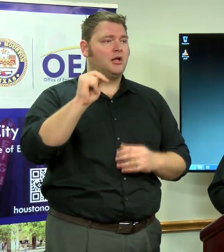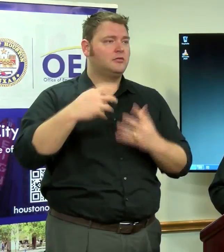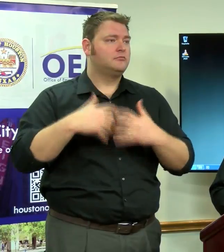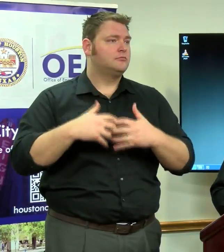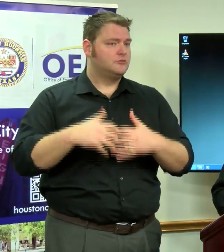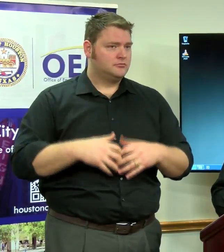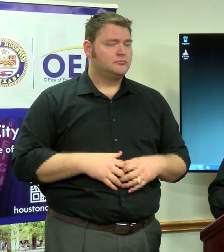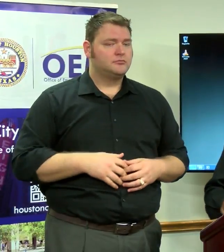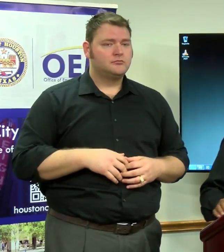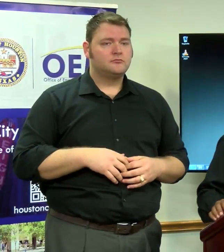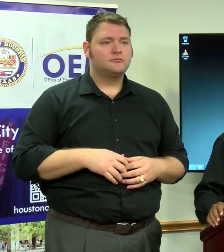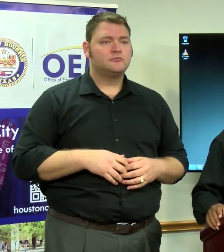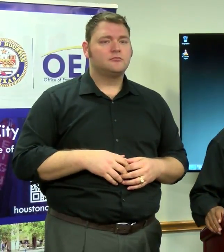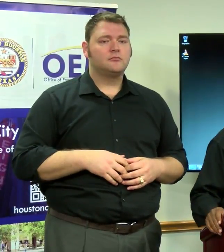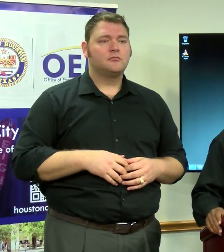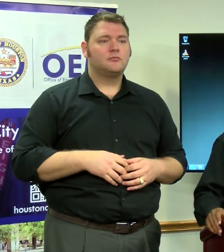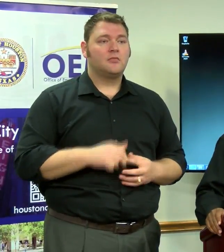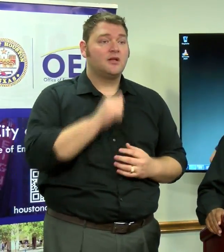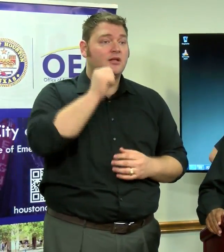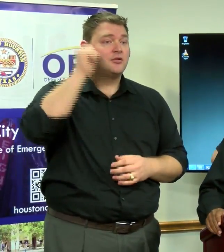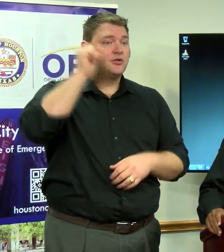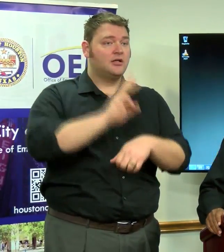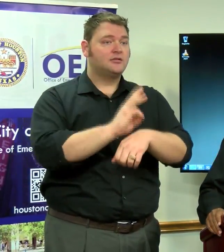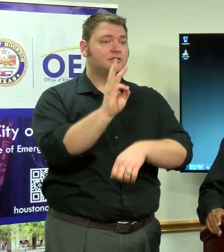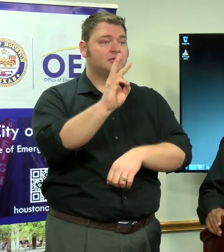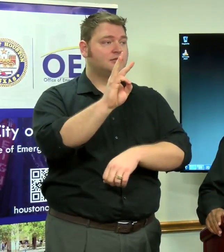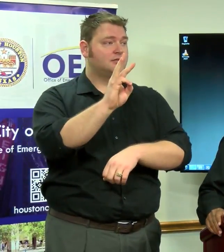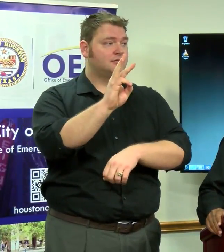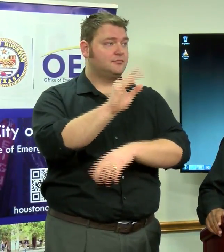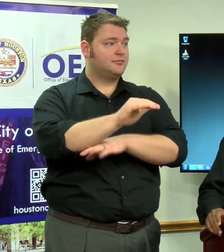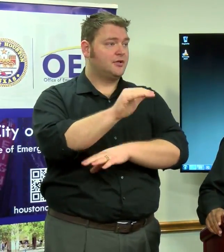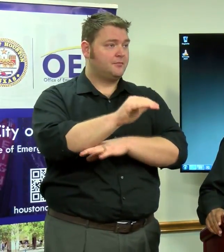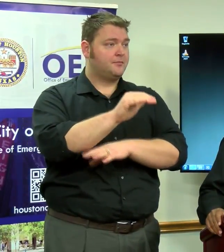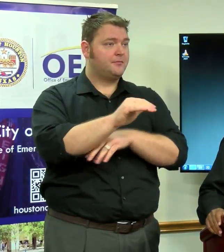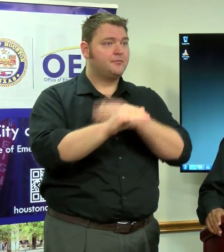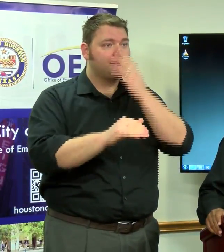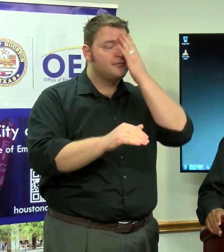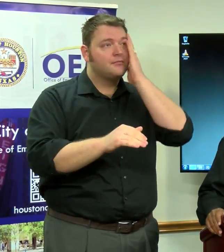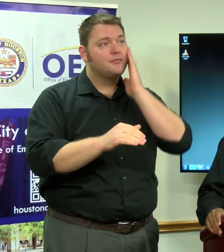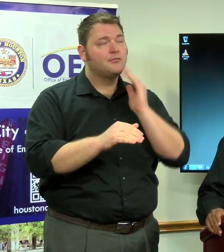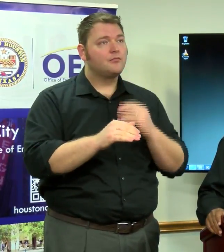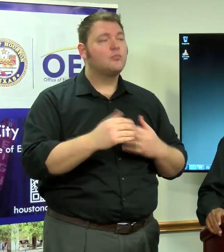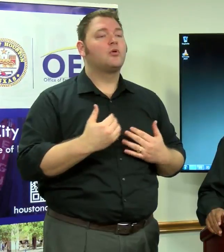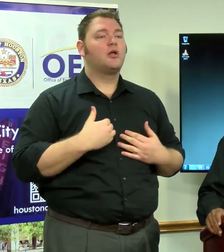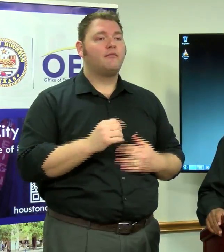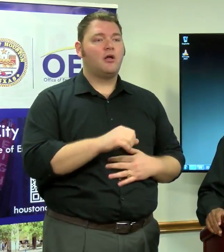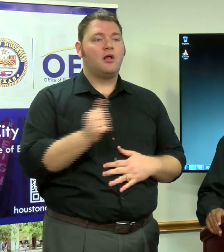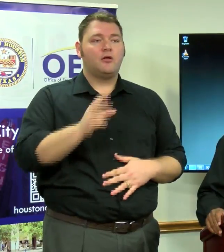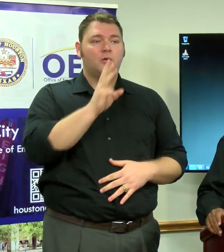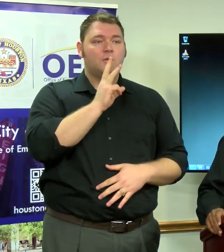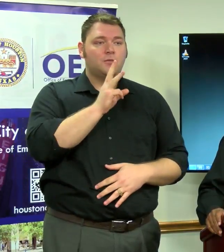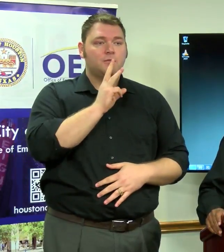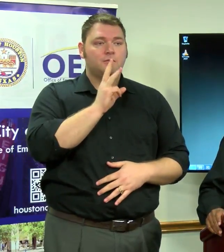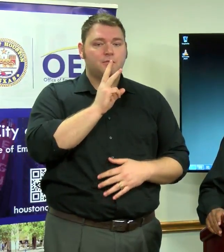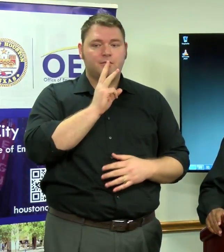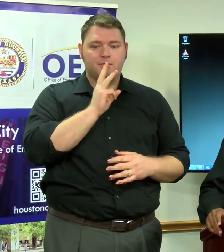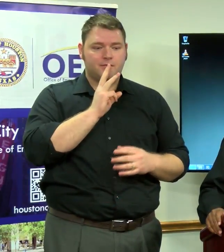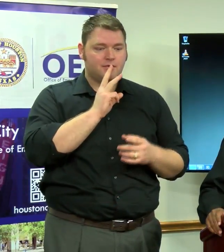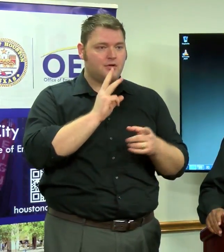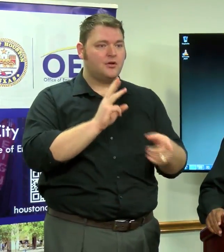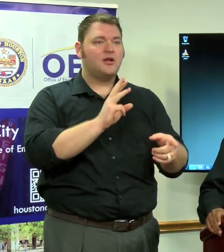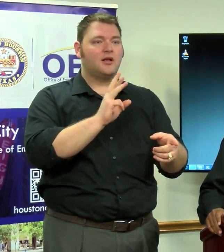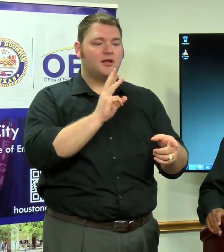Because as of 6 p.m. on yesterday, you have tributaries that are flowing into Lake